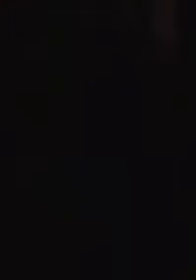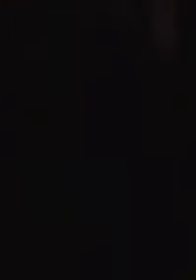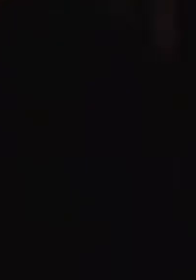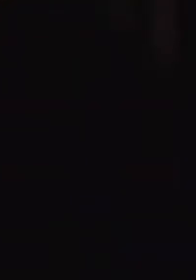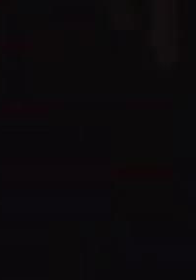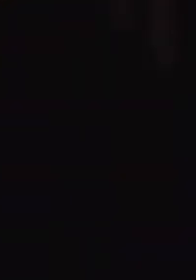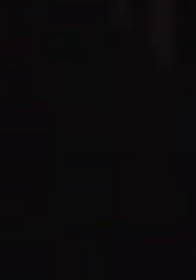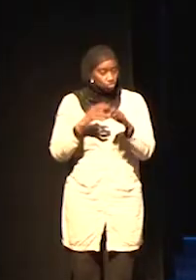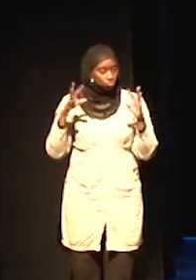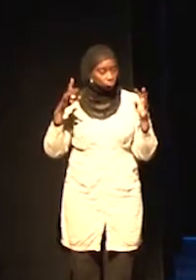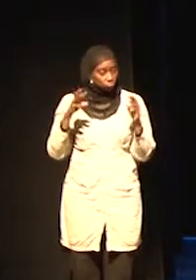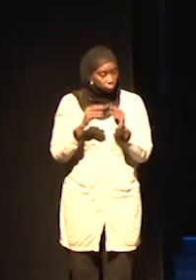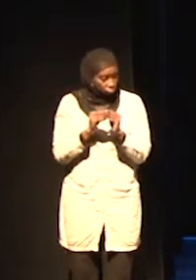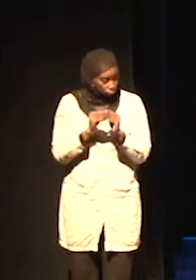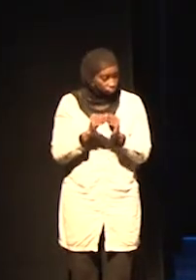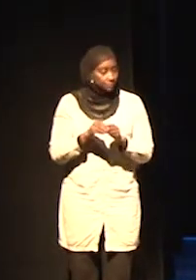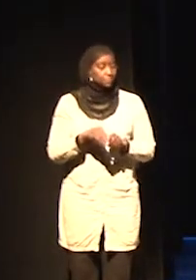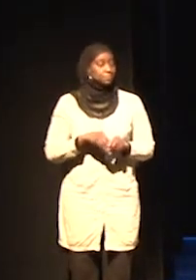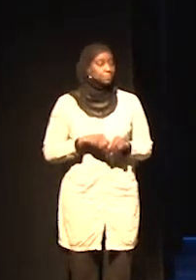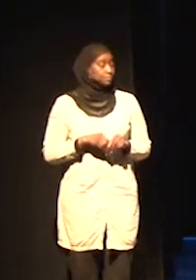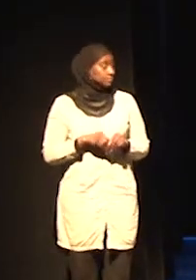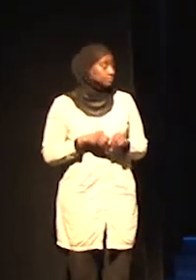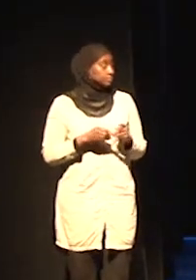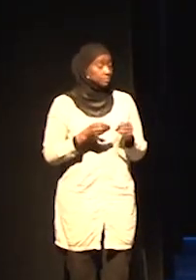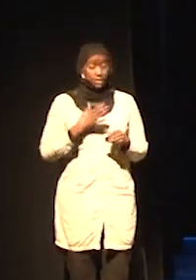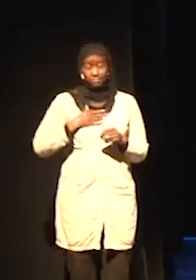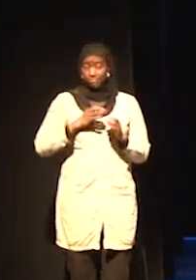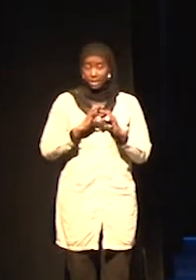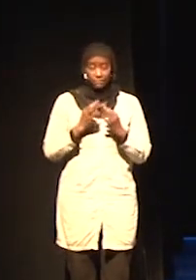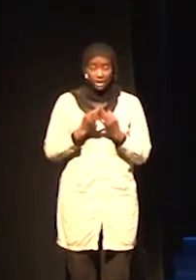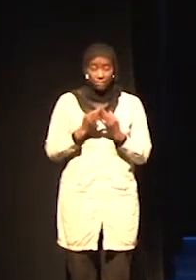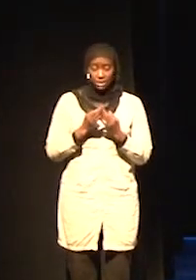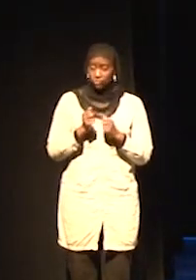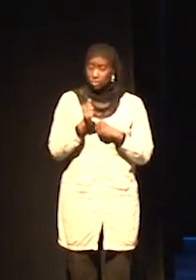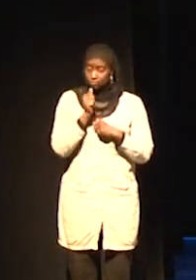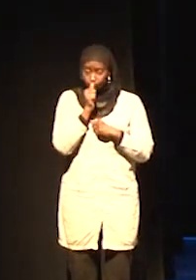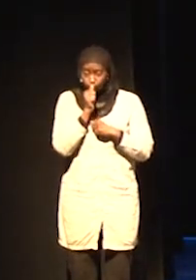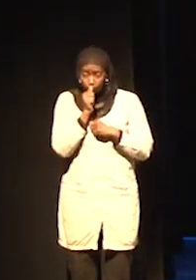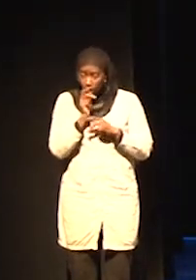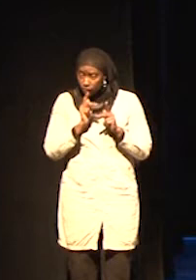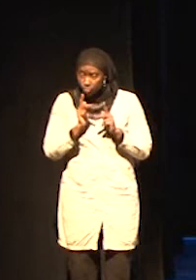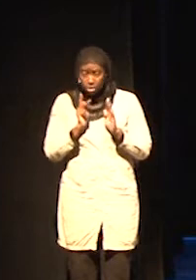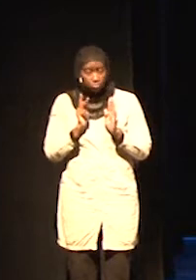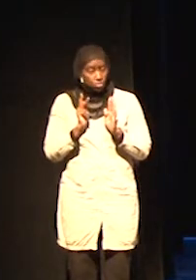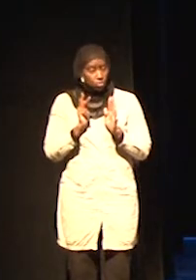We are private people, we are modest, humble people,